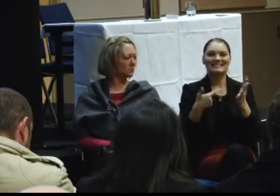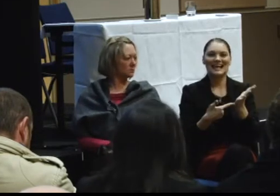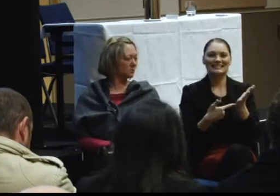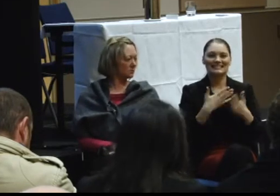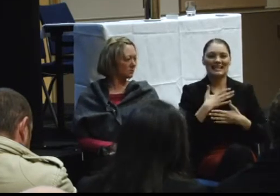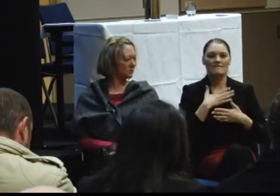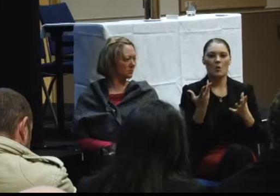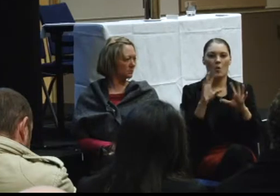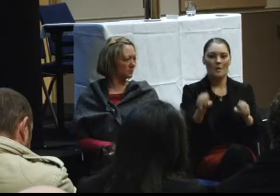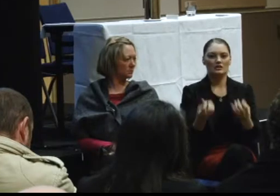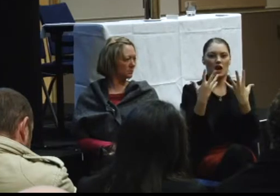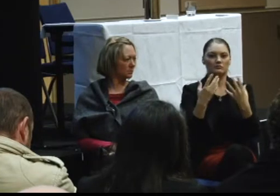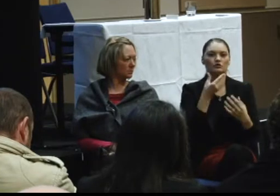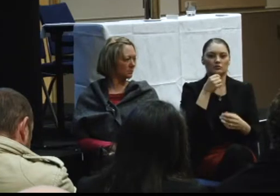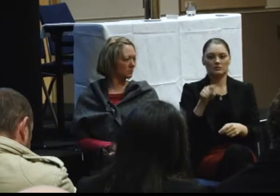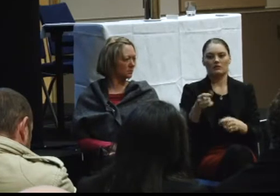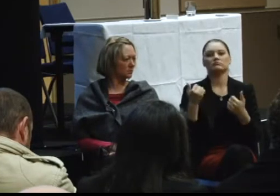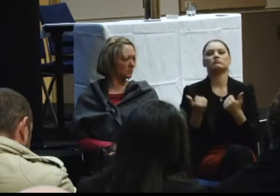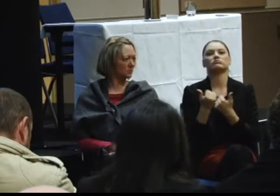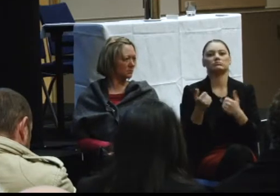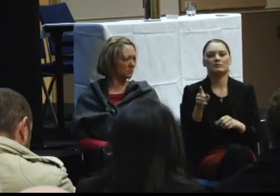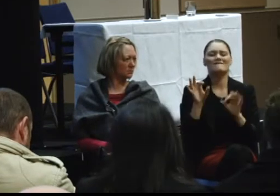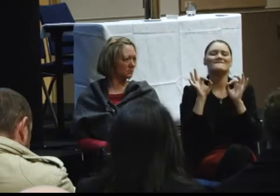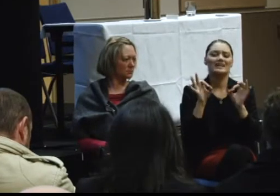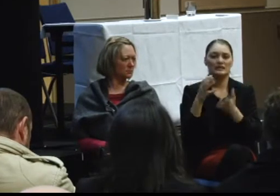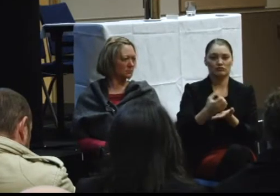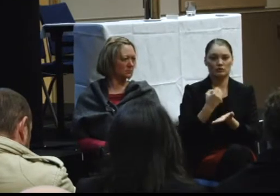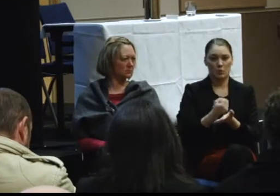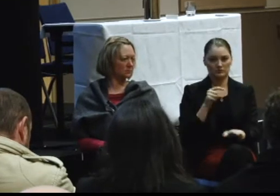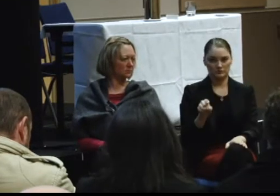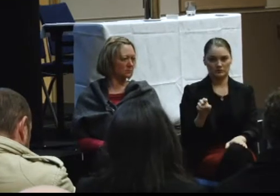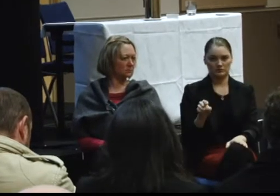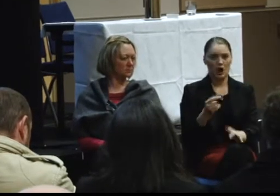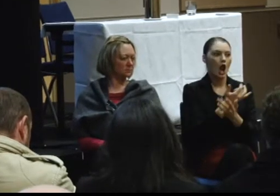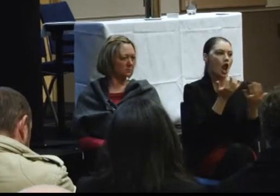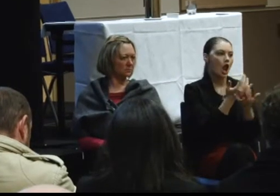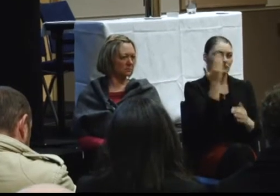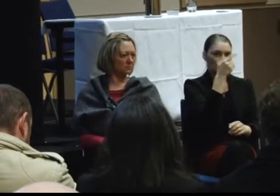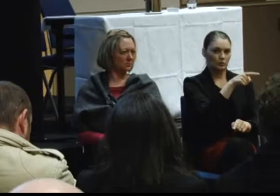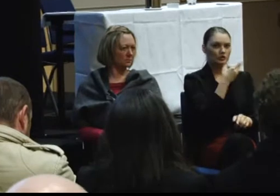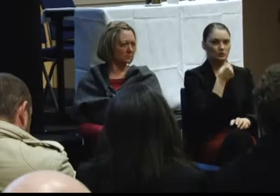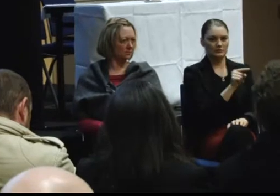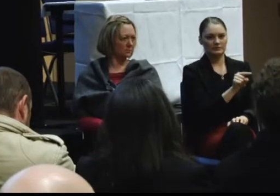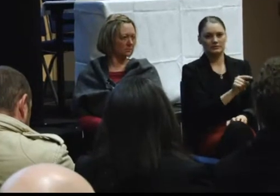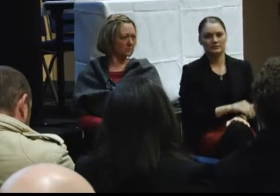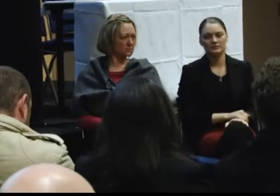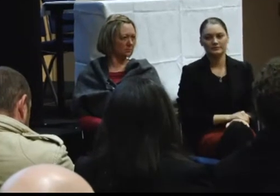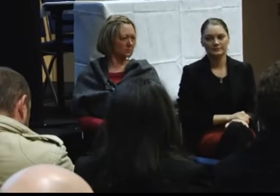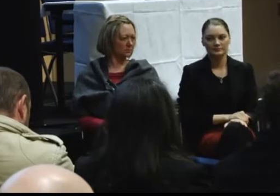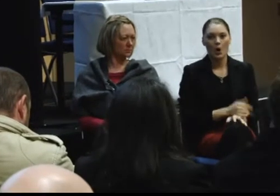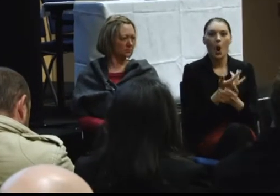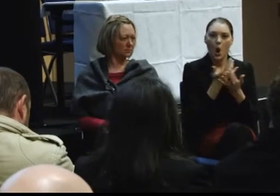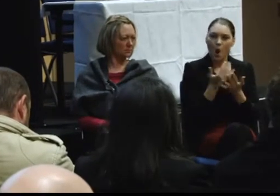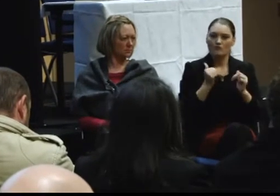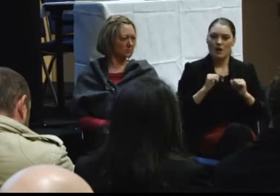on the NetSafe website. Fantastic resource. Oh, I think lots of schools use it as well. So there's a lot. That's where a lot of the